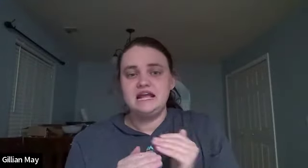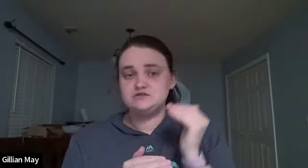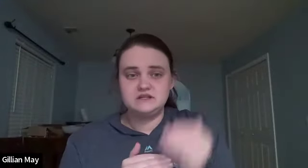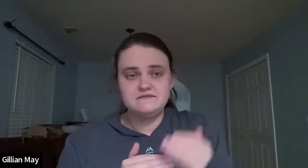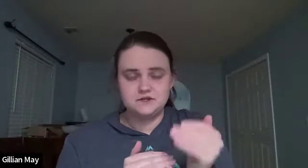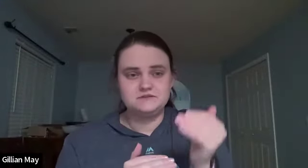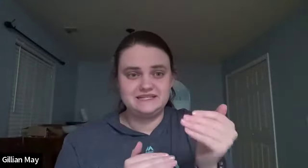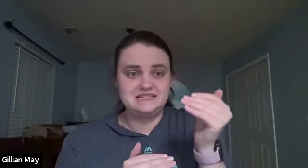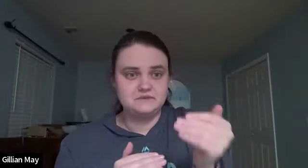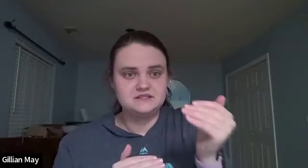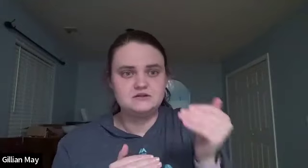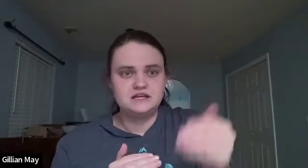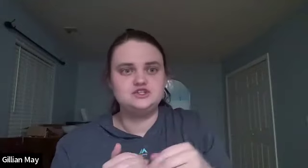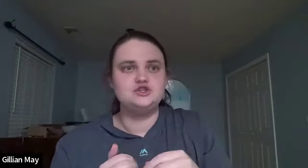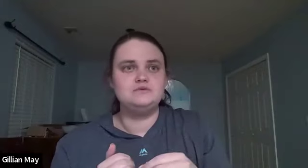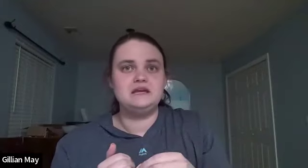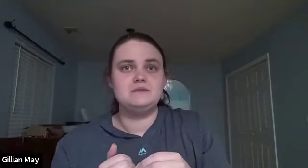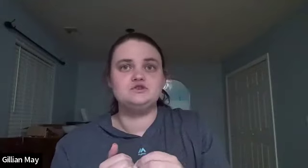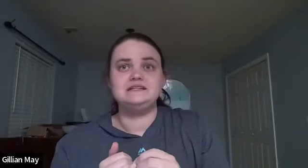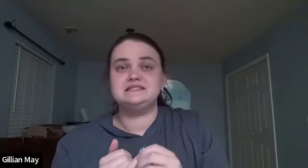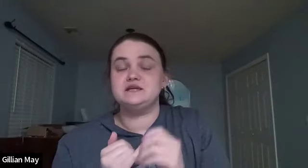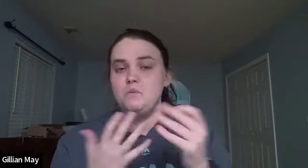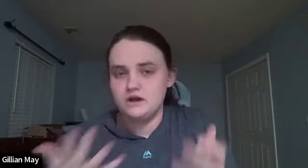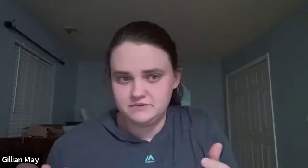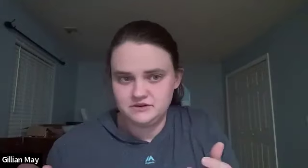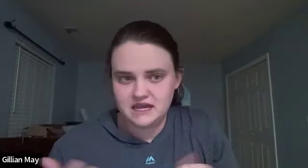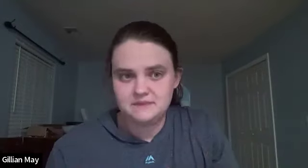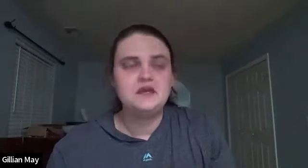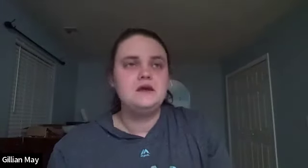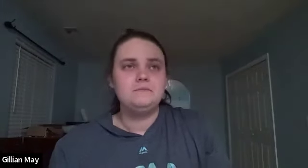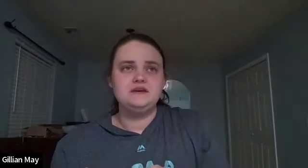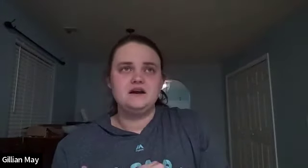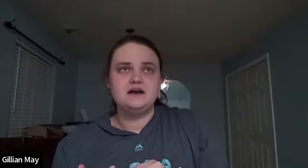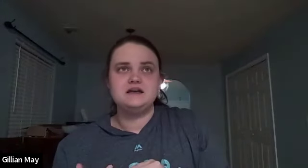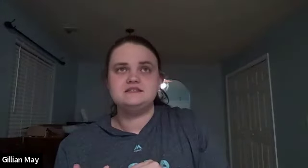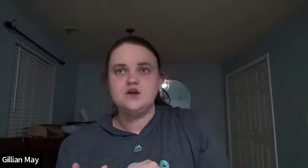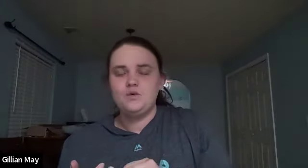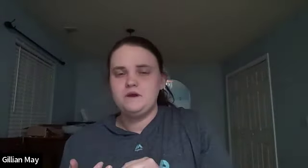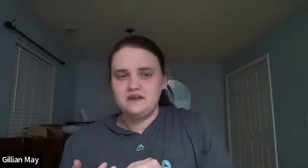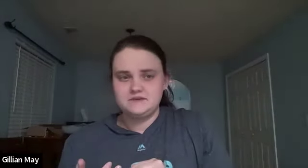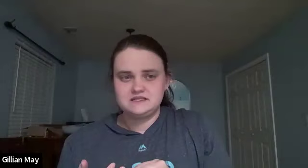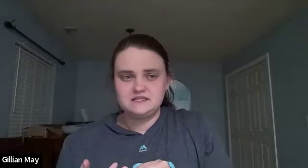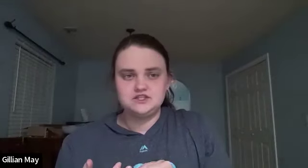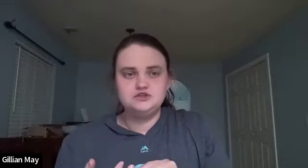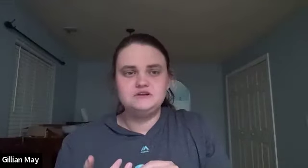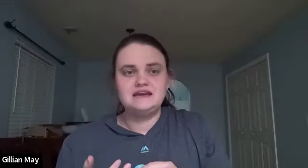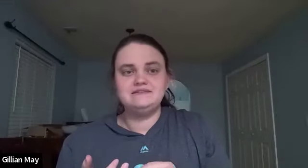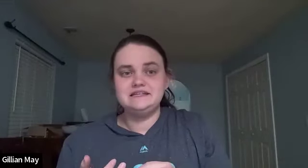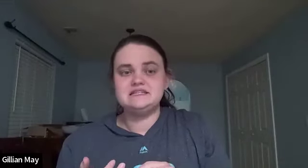It's a really first big stepping stone into being able to at least somewhat communicate, because with ABCs, you can at least, if